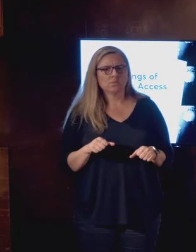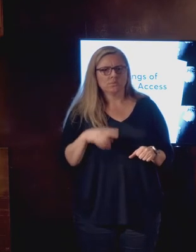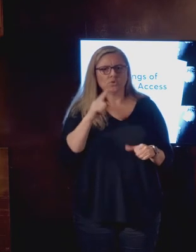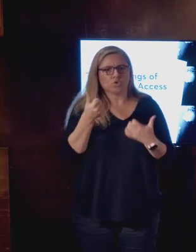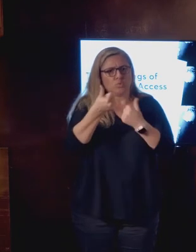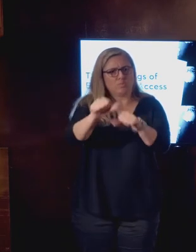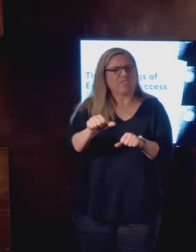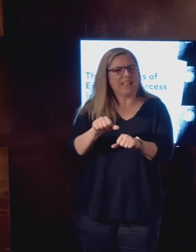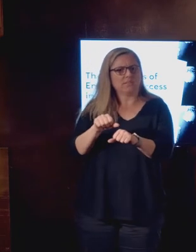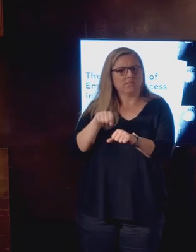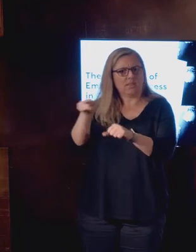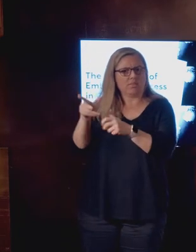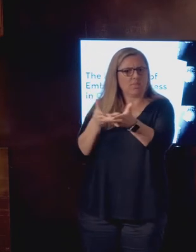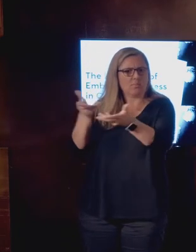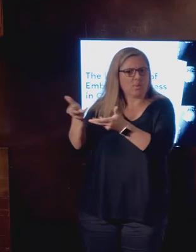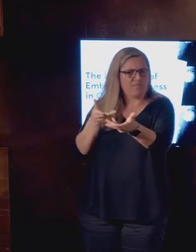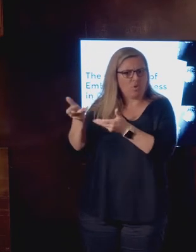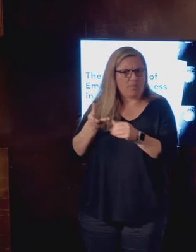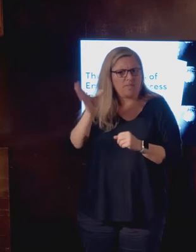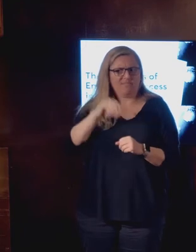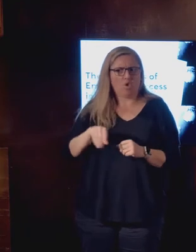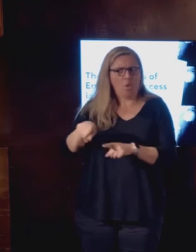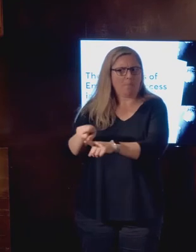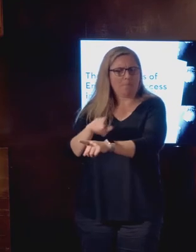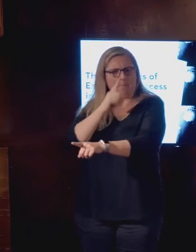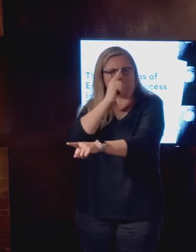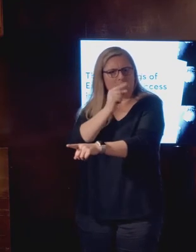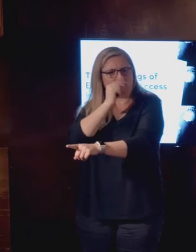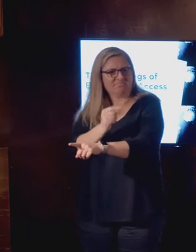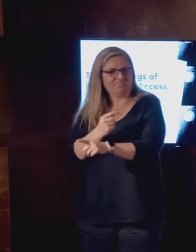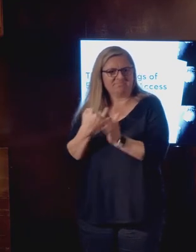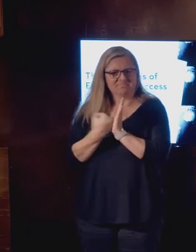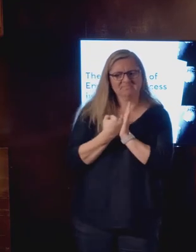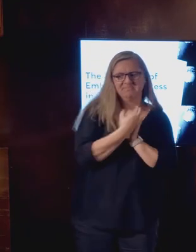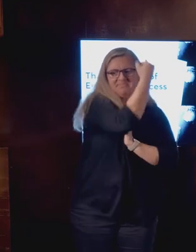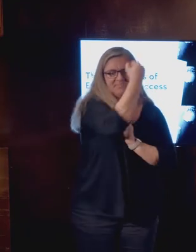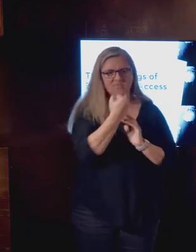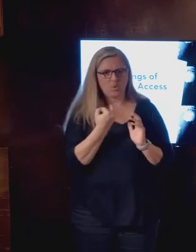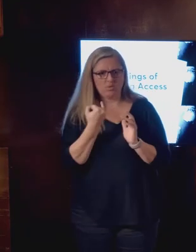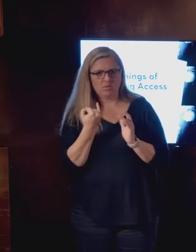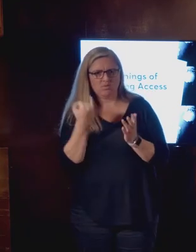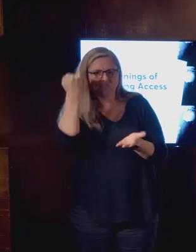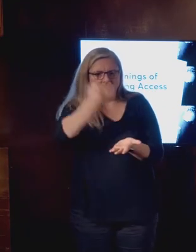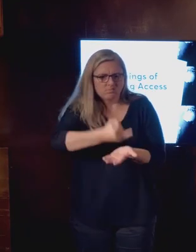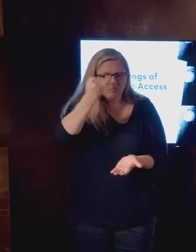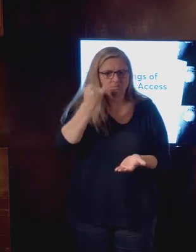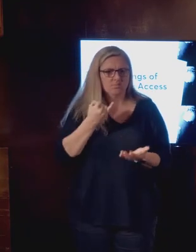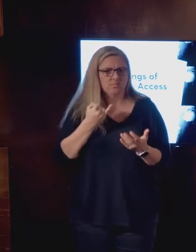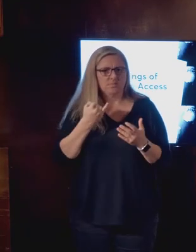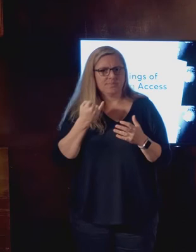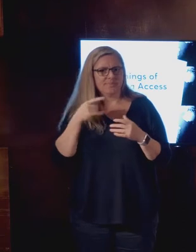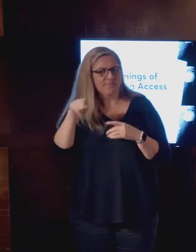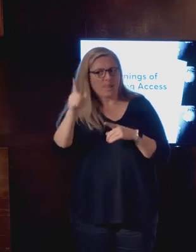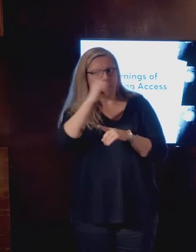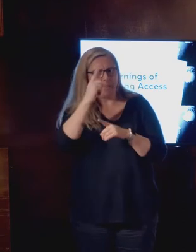to protect your performers from potential critique or criticism or misunderstanding from